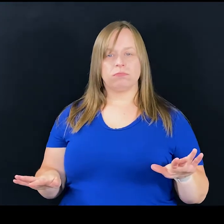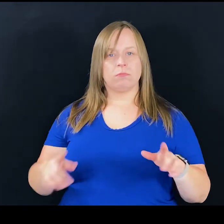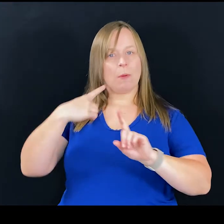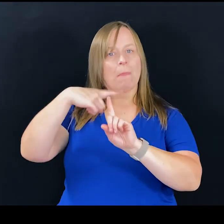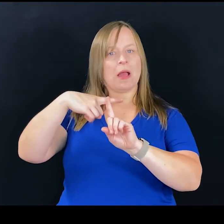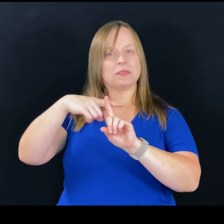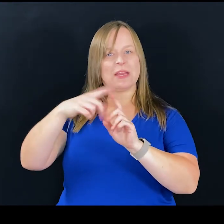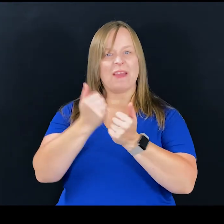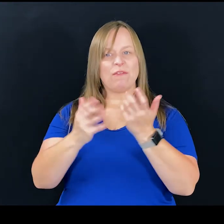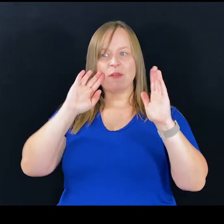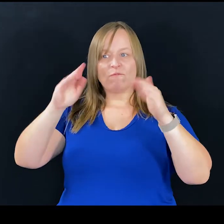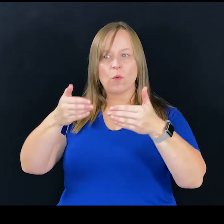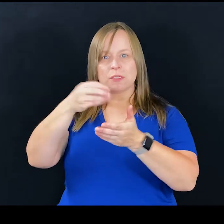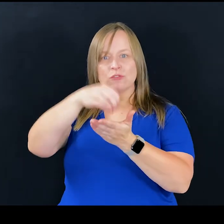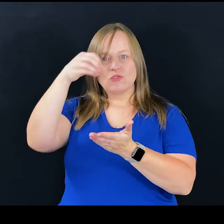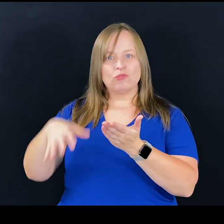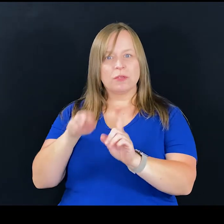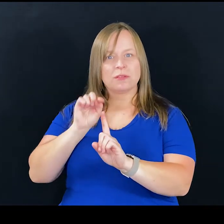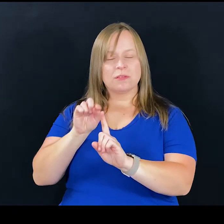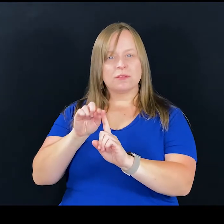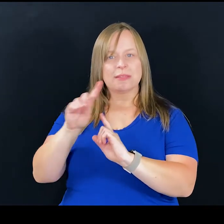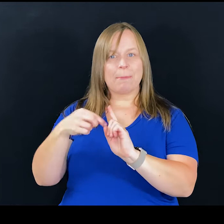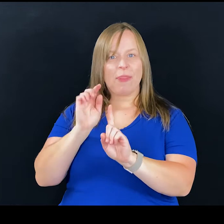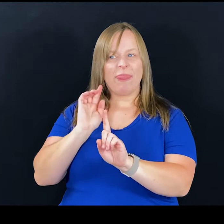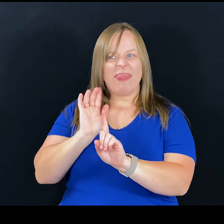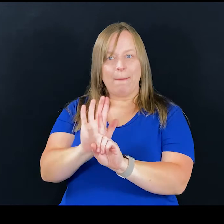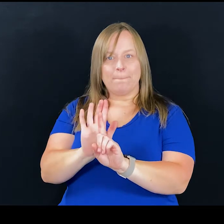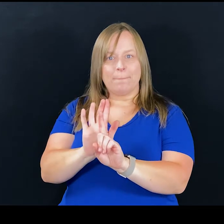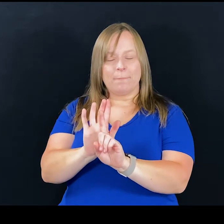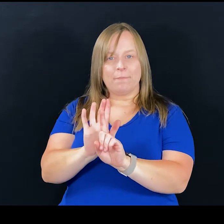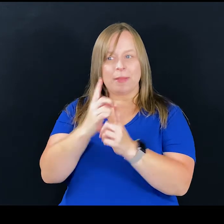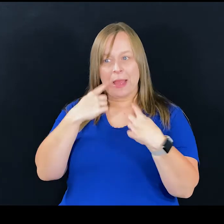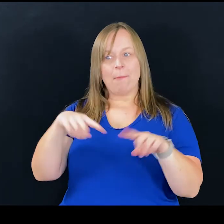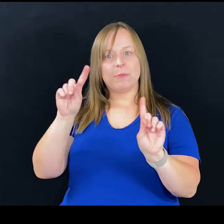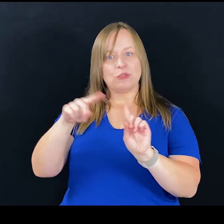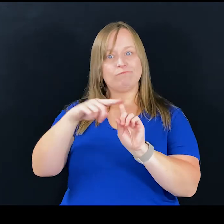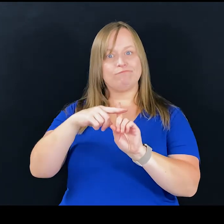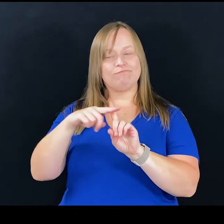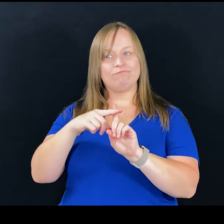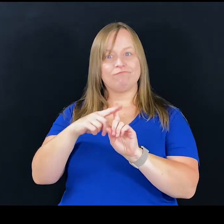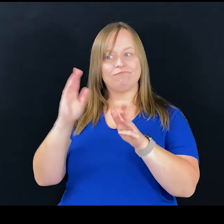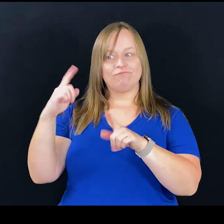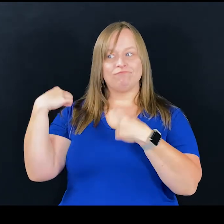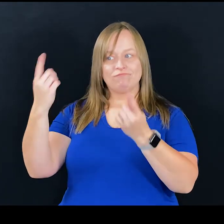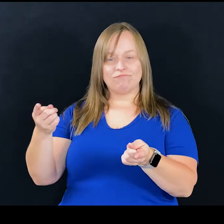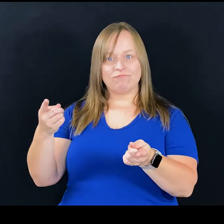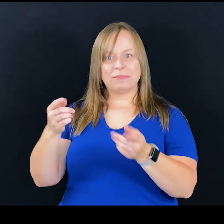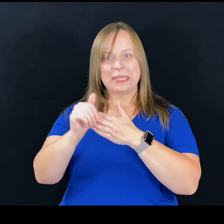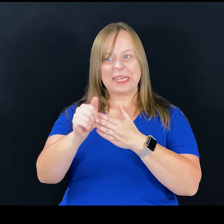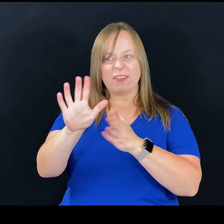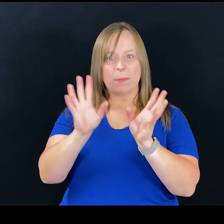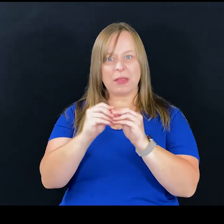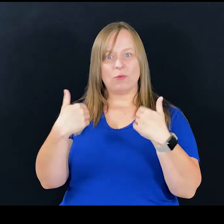contentious, more positive. Everything's focused on the student. It's more about the accomplishment that they've